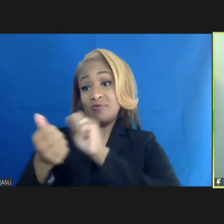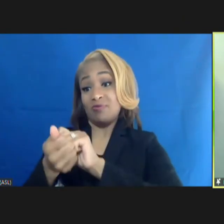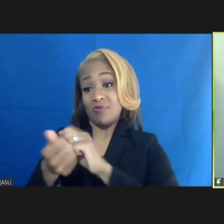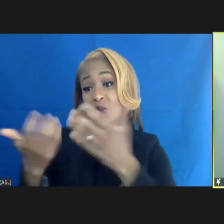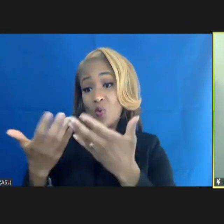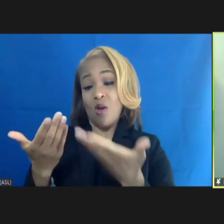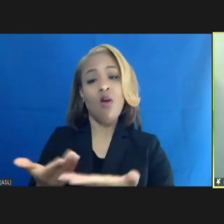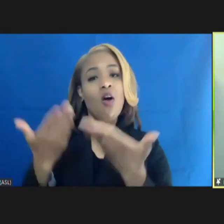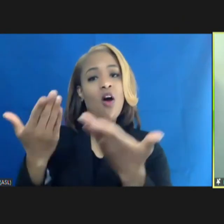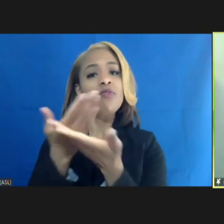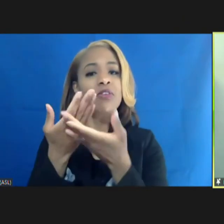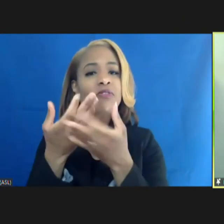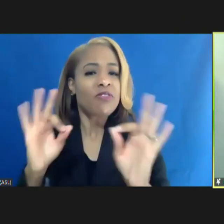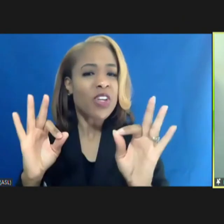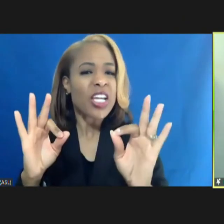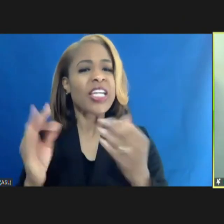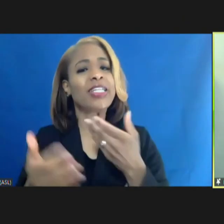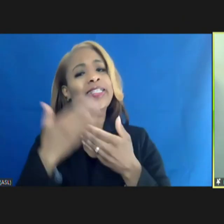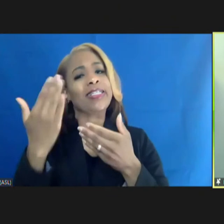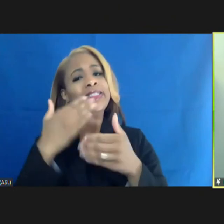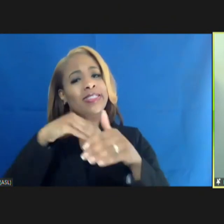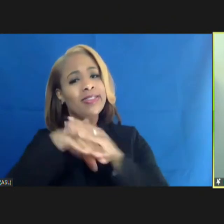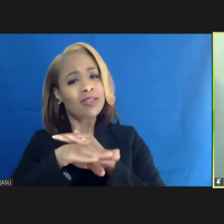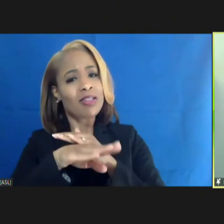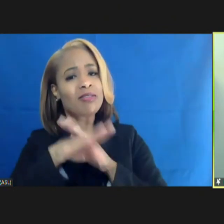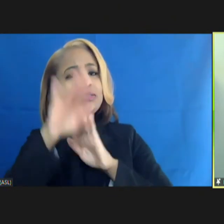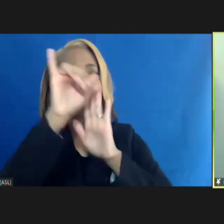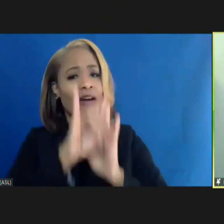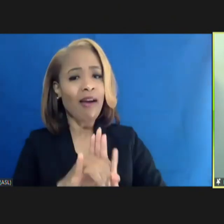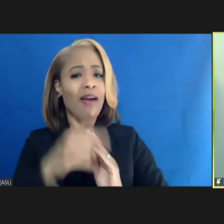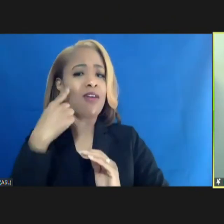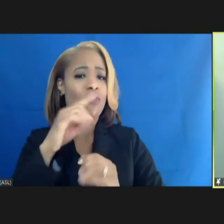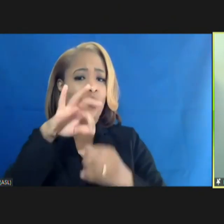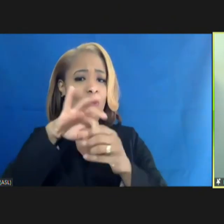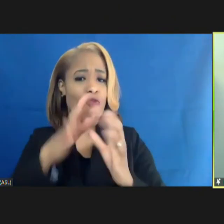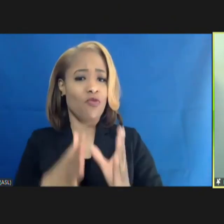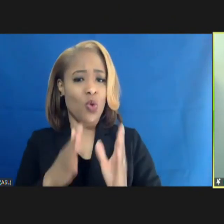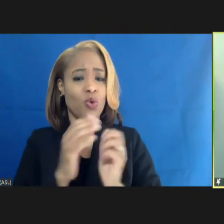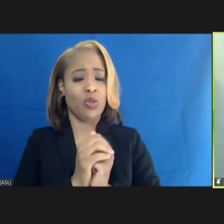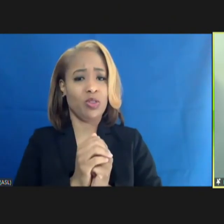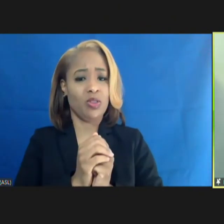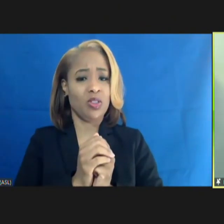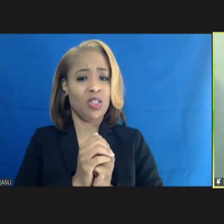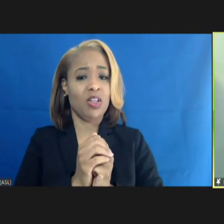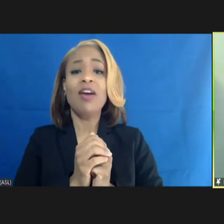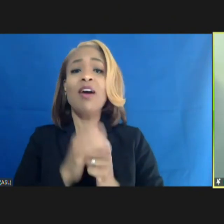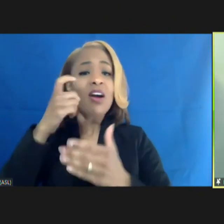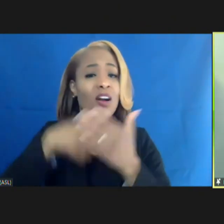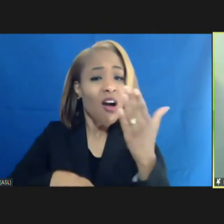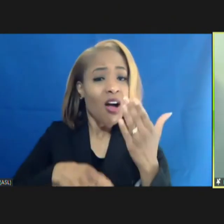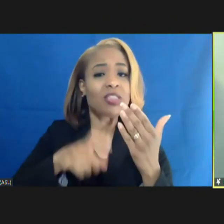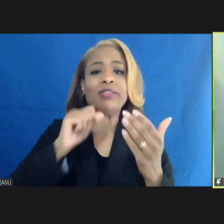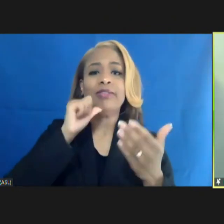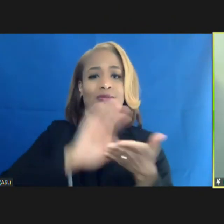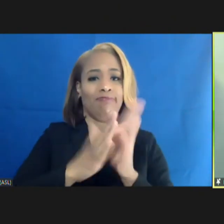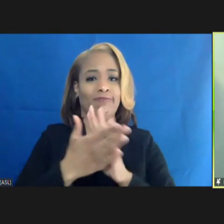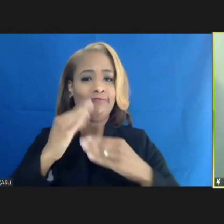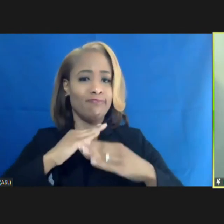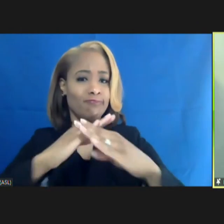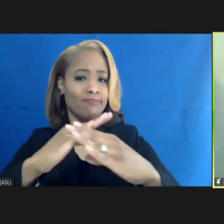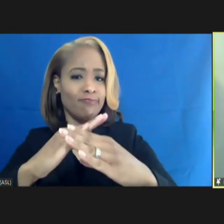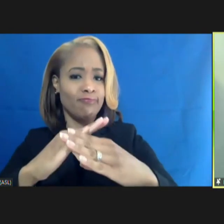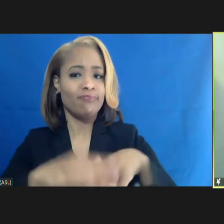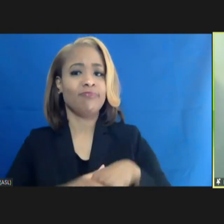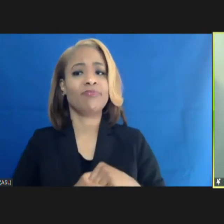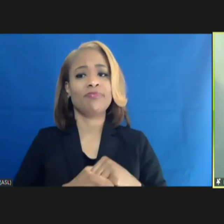and easily accessible identification for voters so that cost is not a barrier to voting. What has